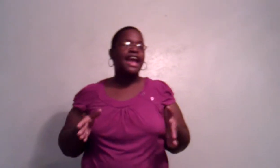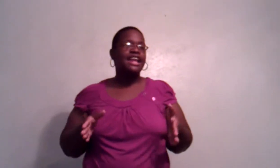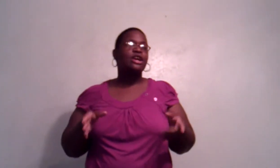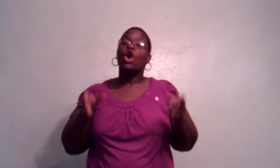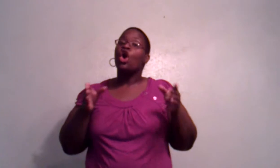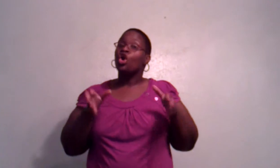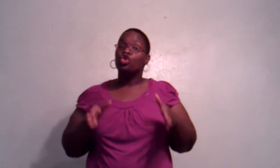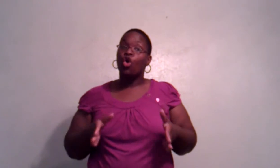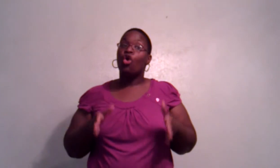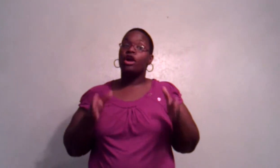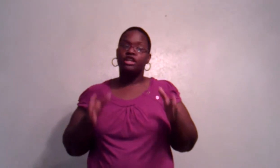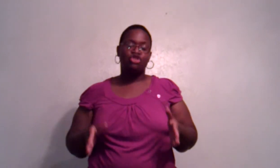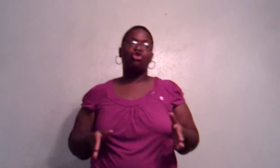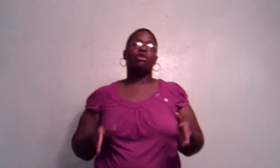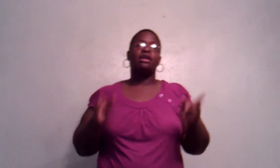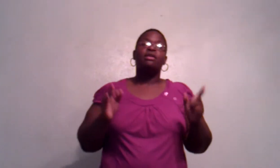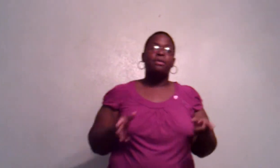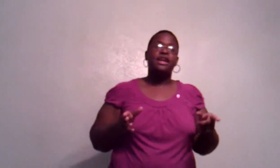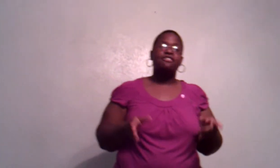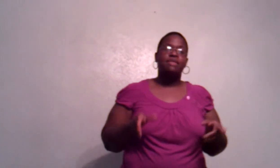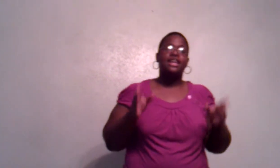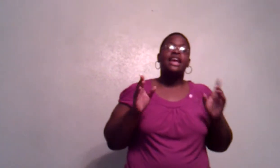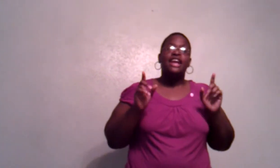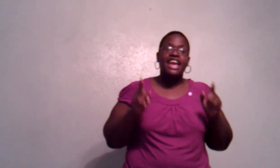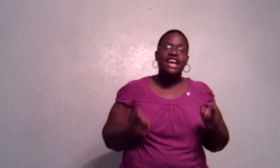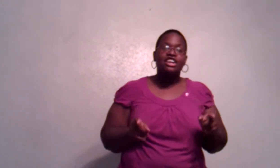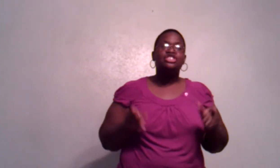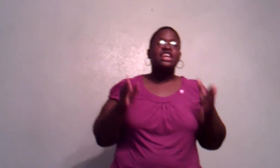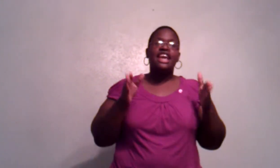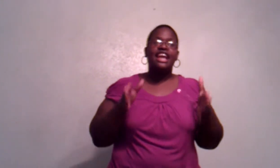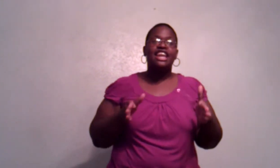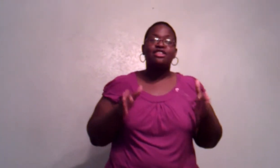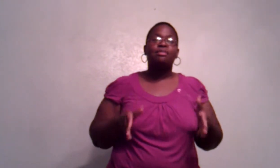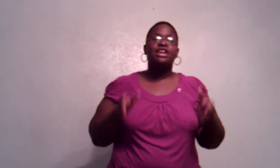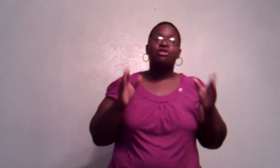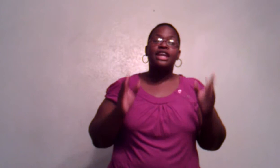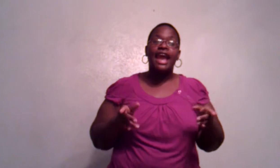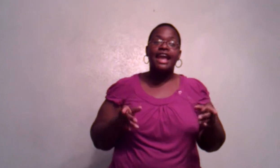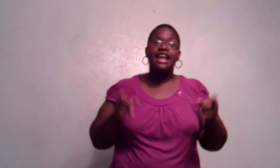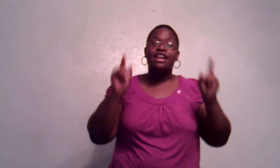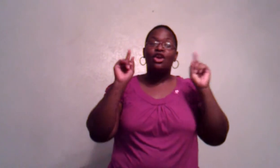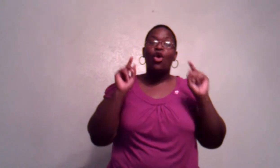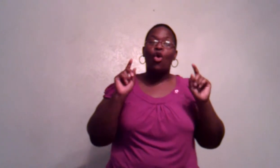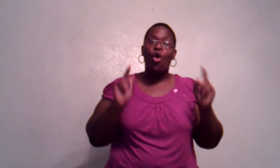created nor destroyed. Repeat after me. Energy can neither be created